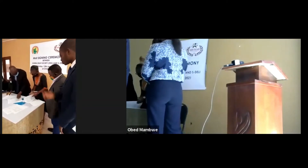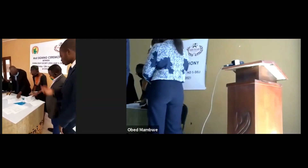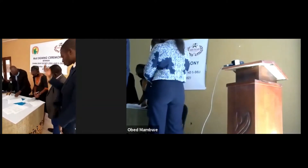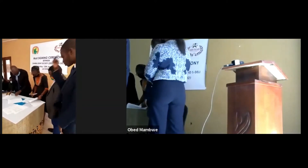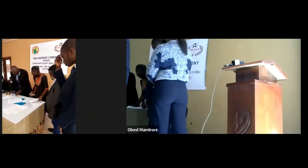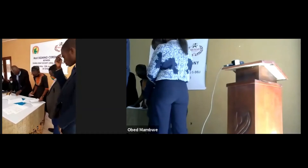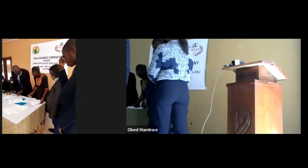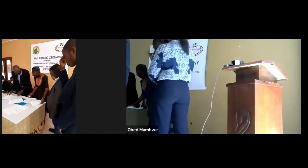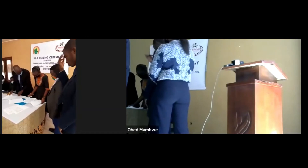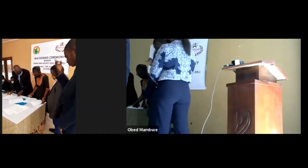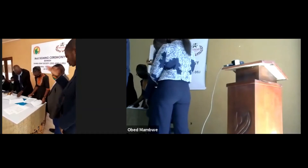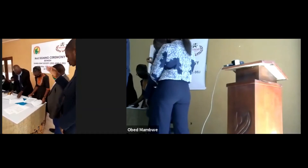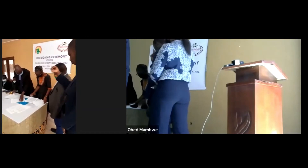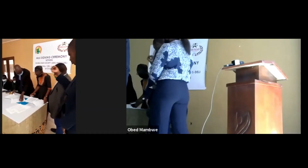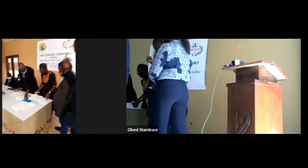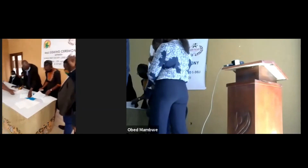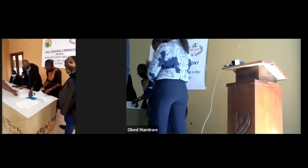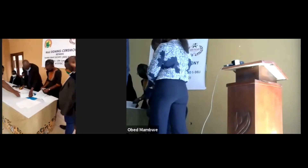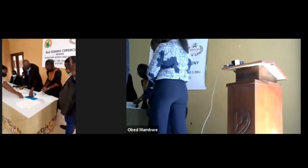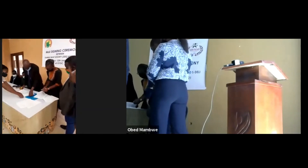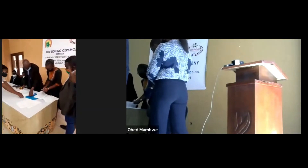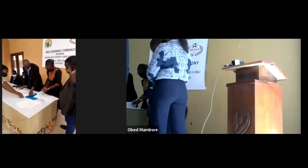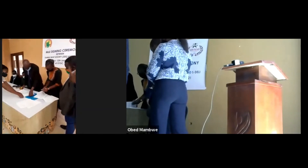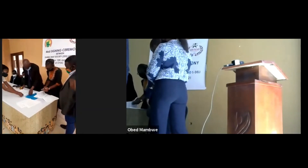Memorandum of Understanding.